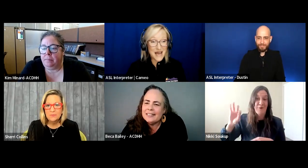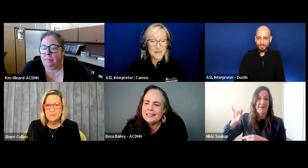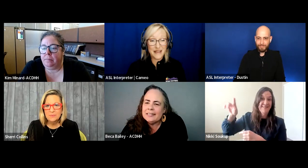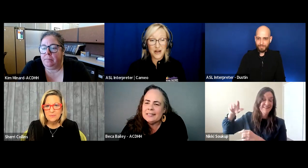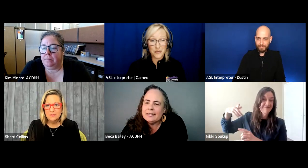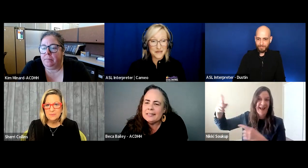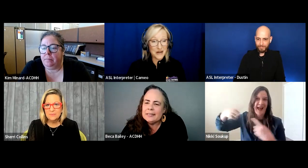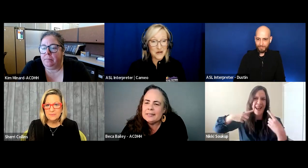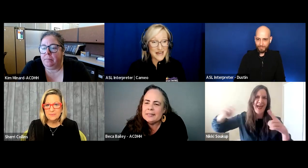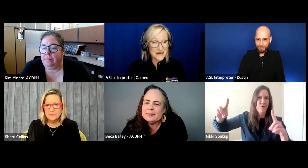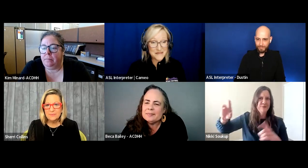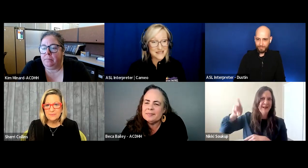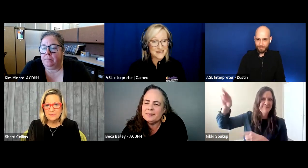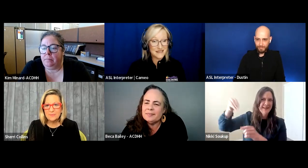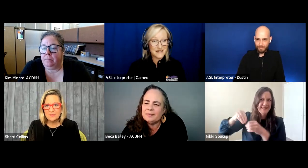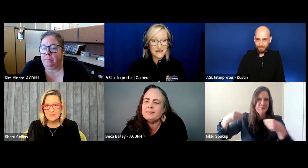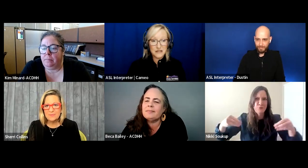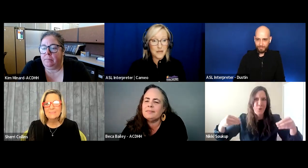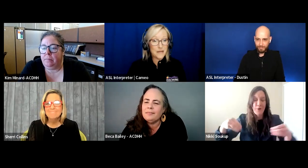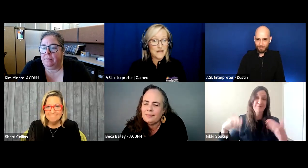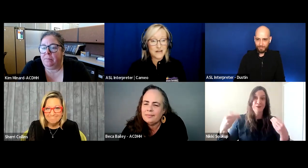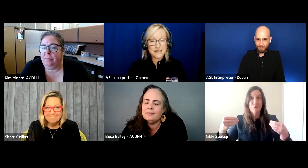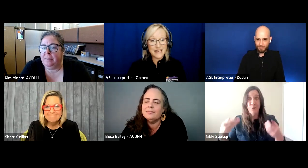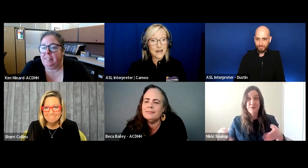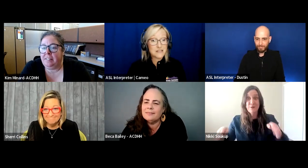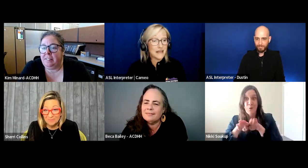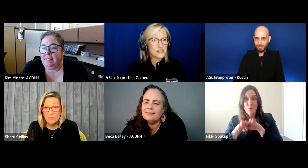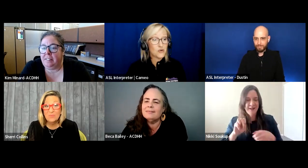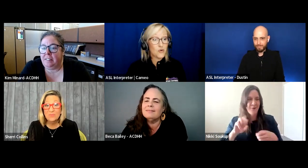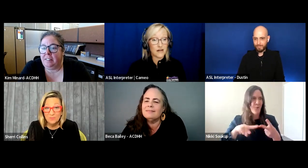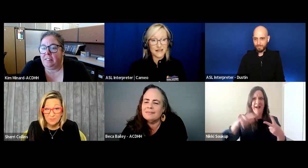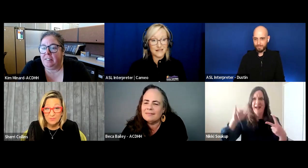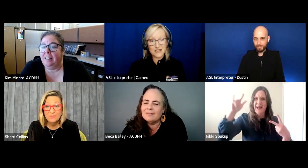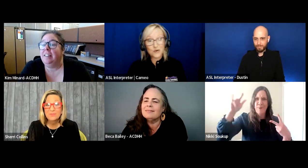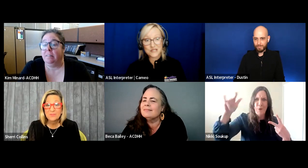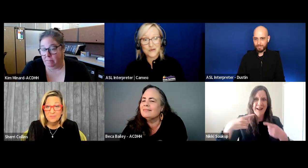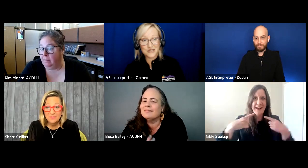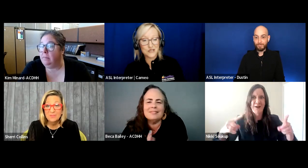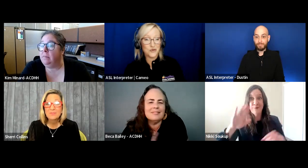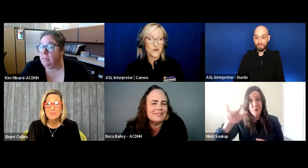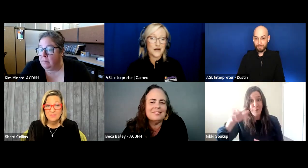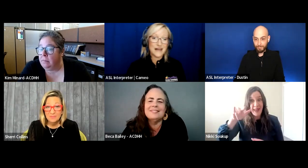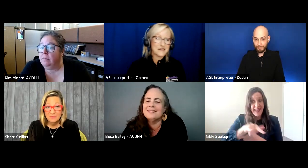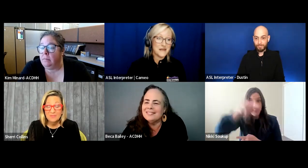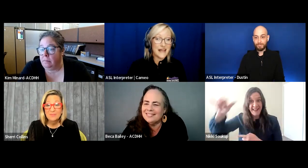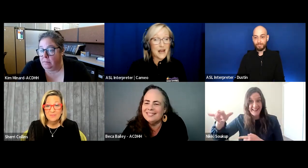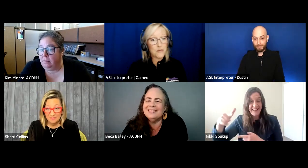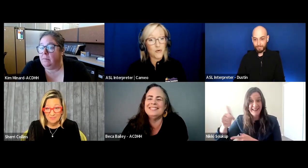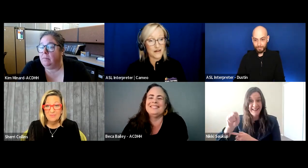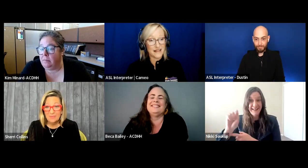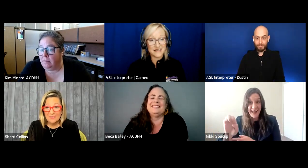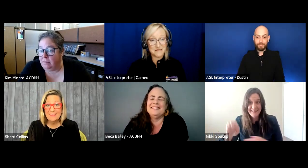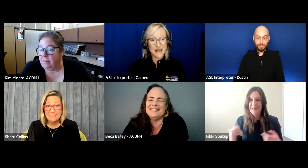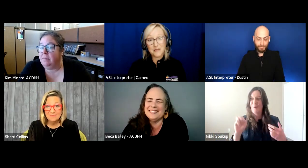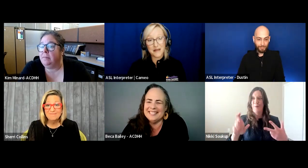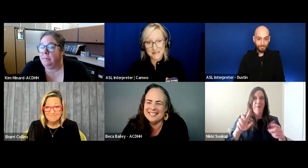what is happening around me at all times. Maybe if there's an announcement in a store that the store is closing soon, or an announcement in the